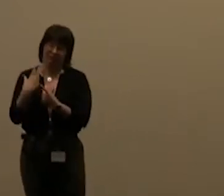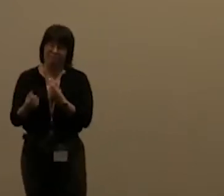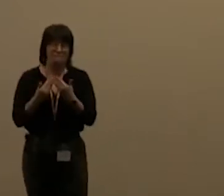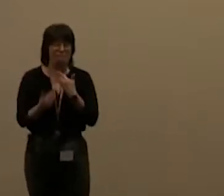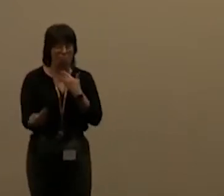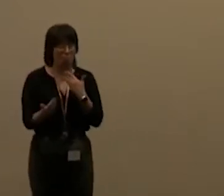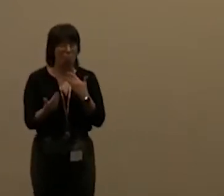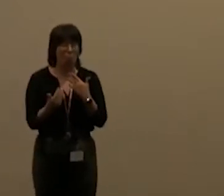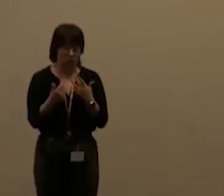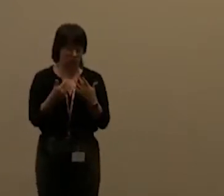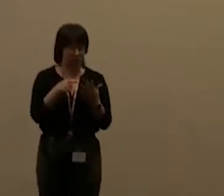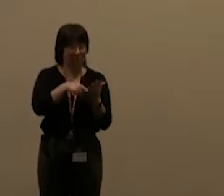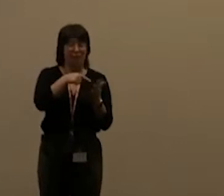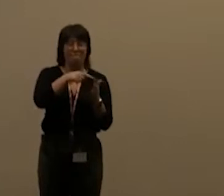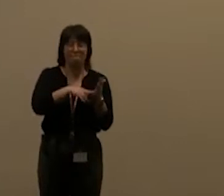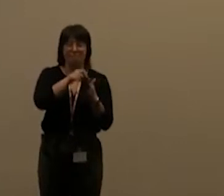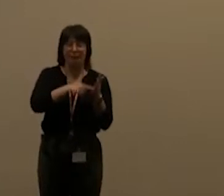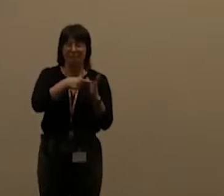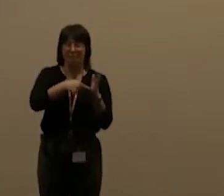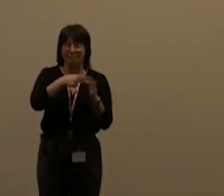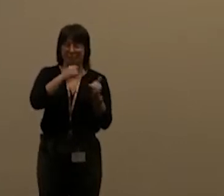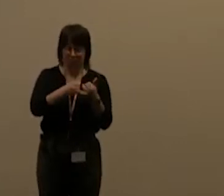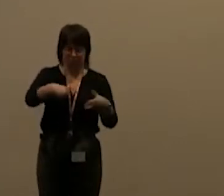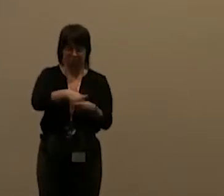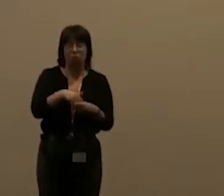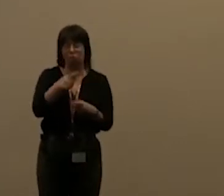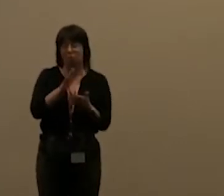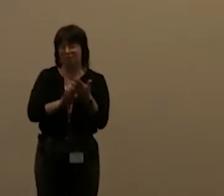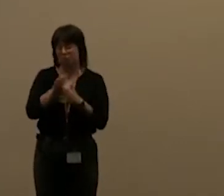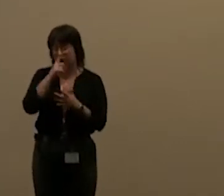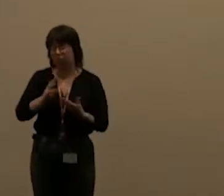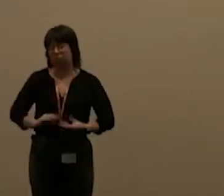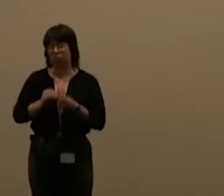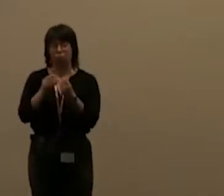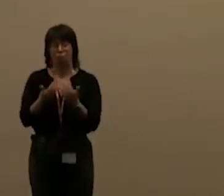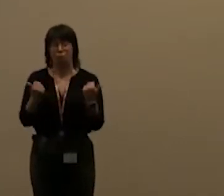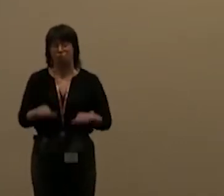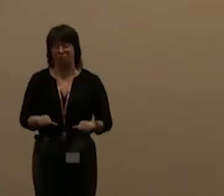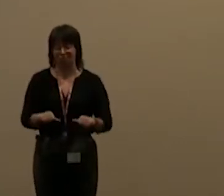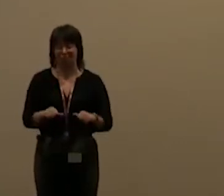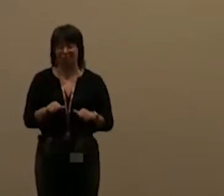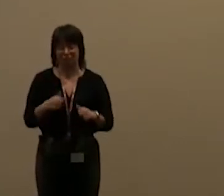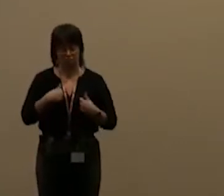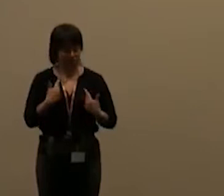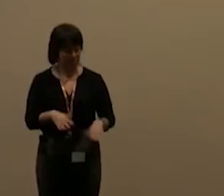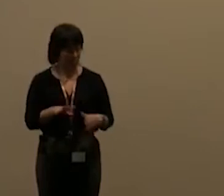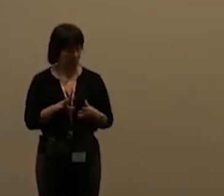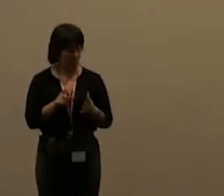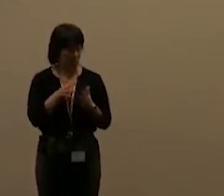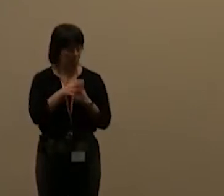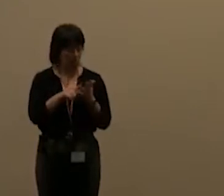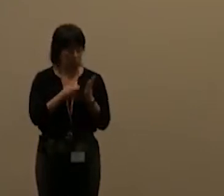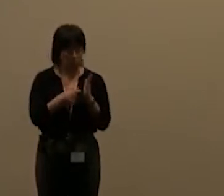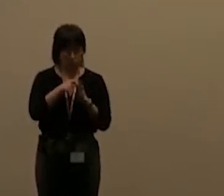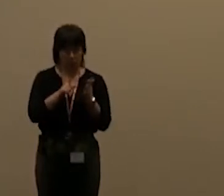even more of the templates that we have. So we can build solutions. Some of these you see aren't the out-of-the-box templates. Like I built a Wordle application in